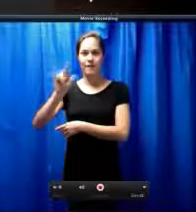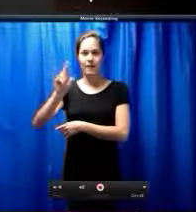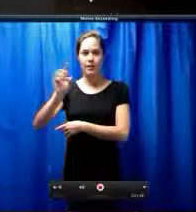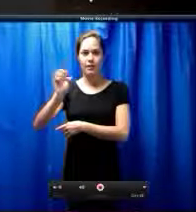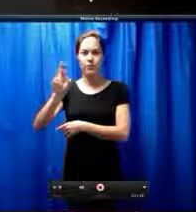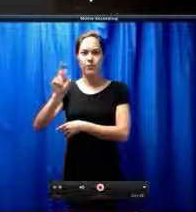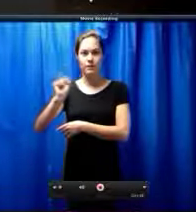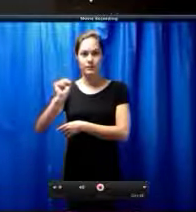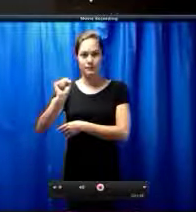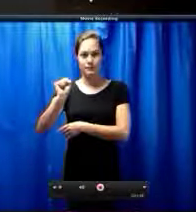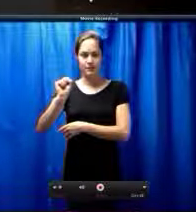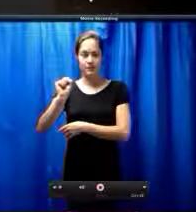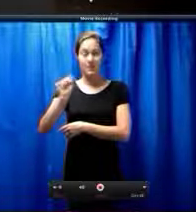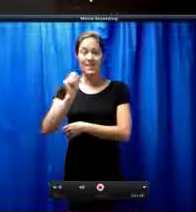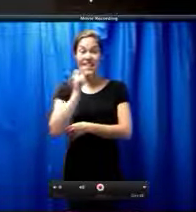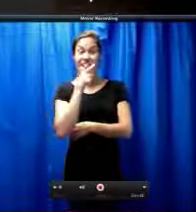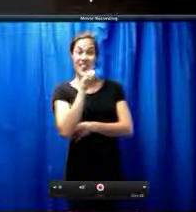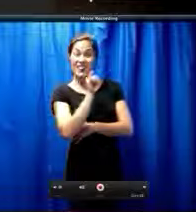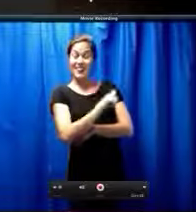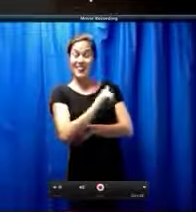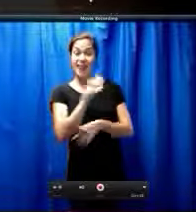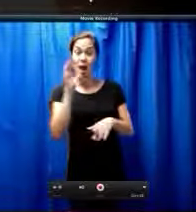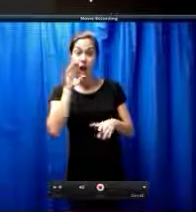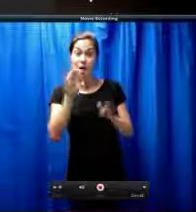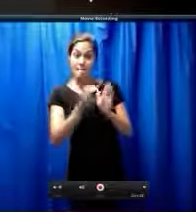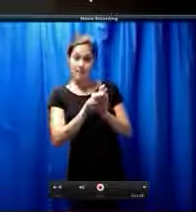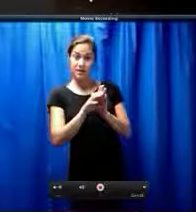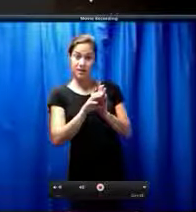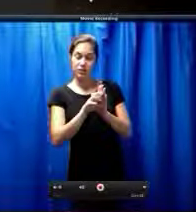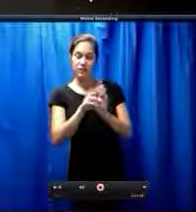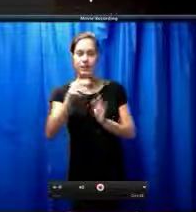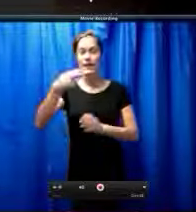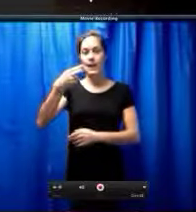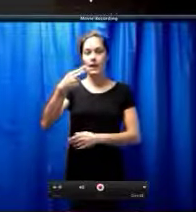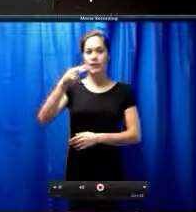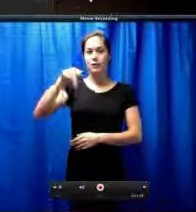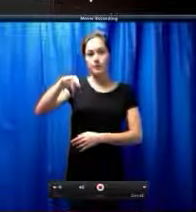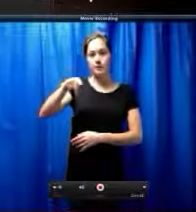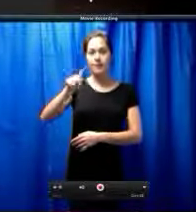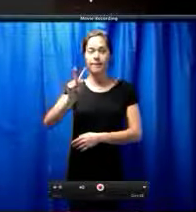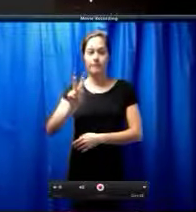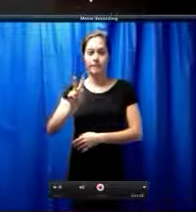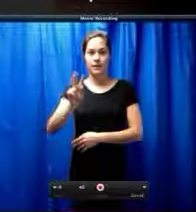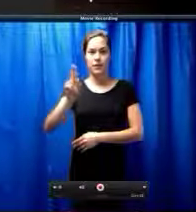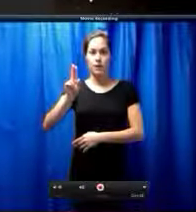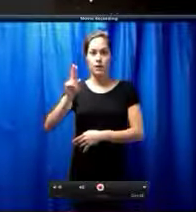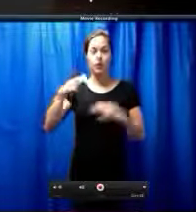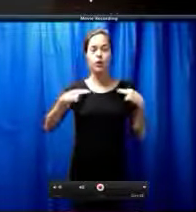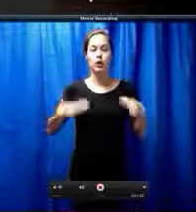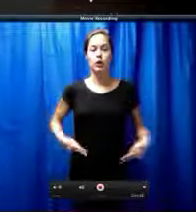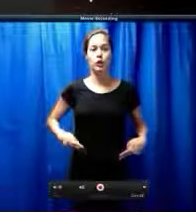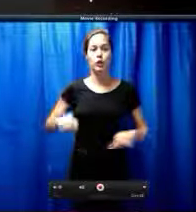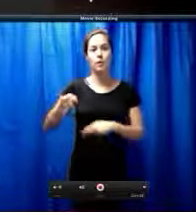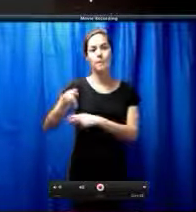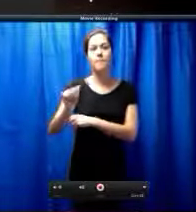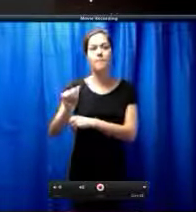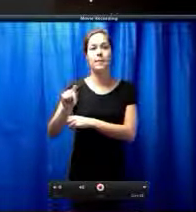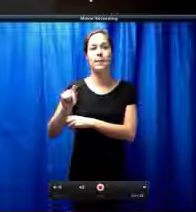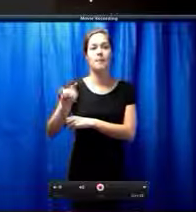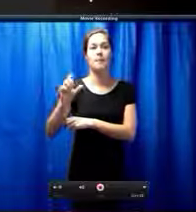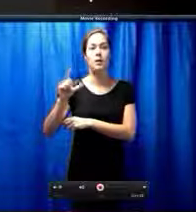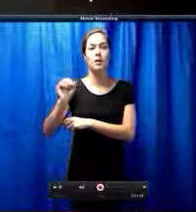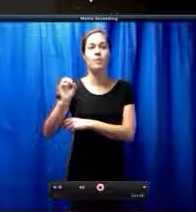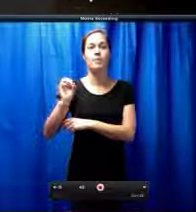is actually a picture of the human papillomavirus, or HPV. And this is something that you really need to look at because this is now the